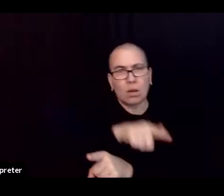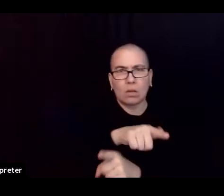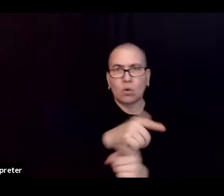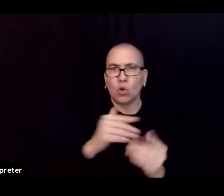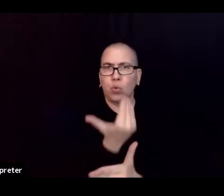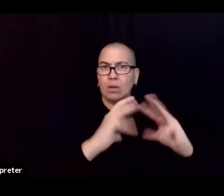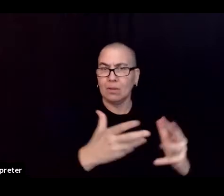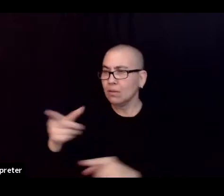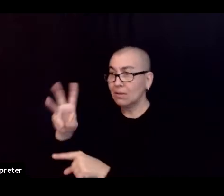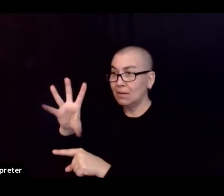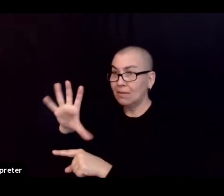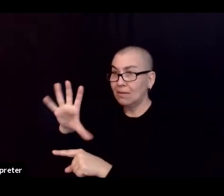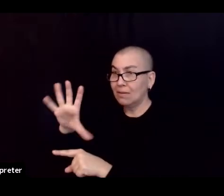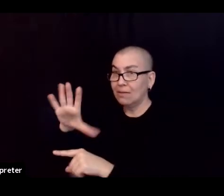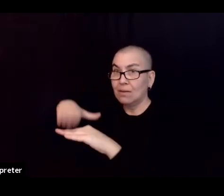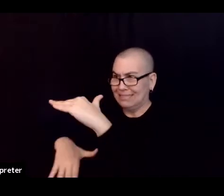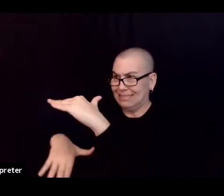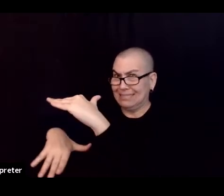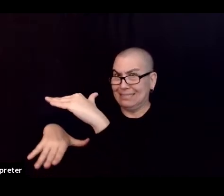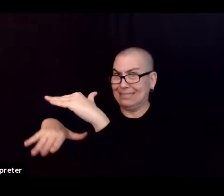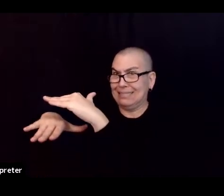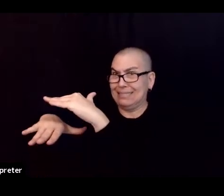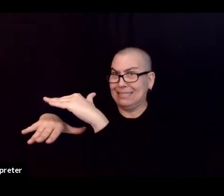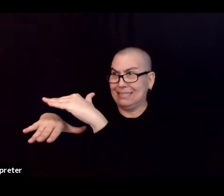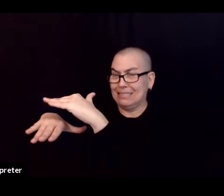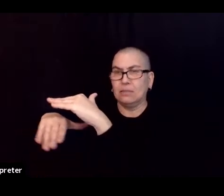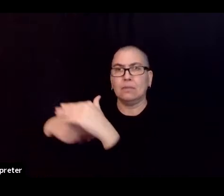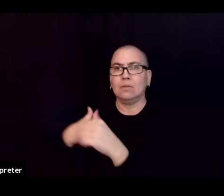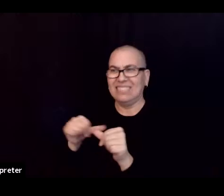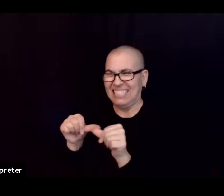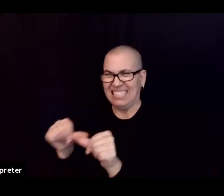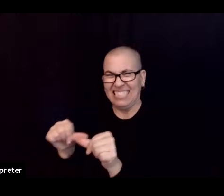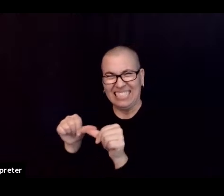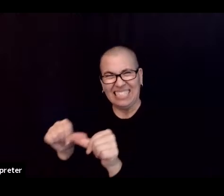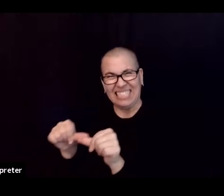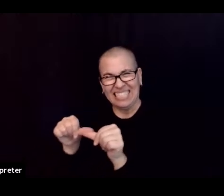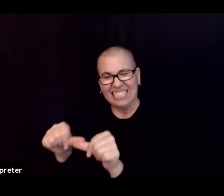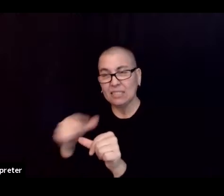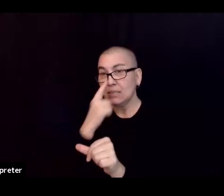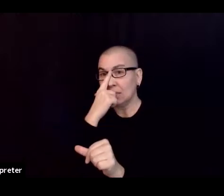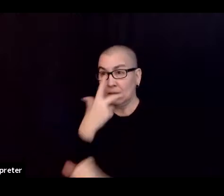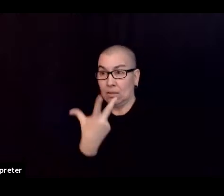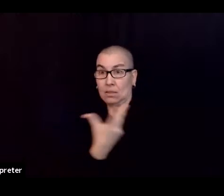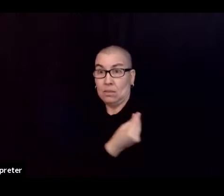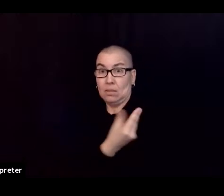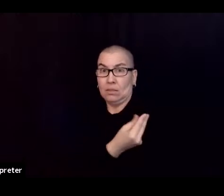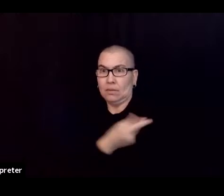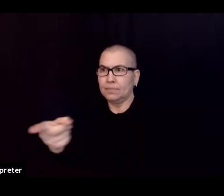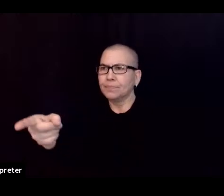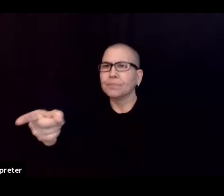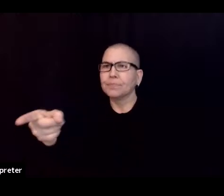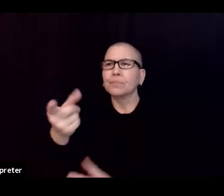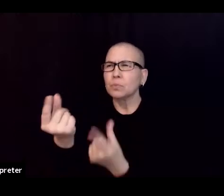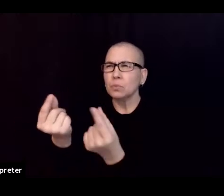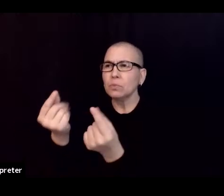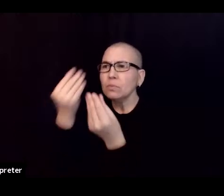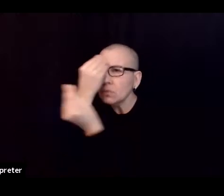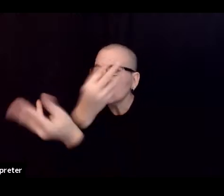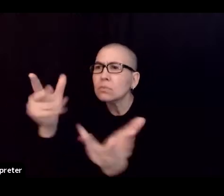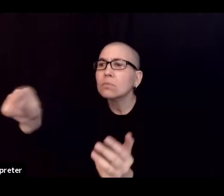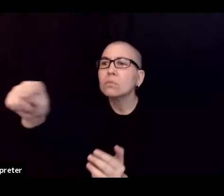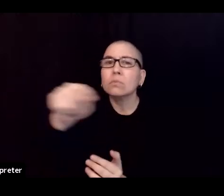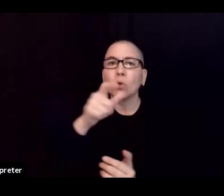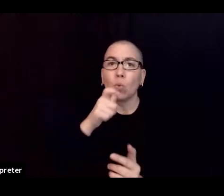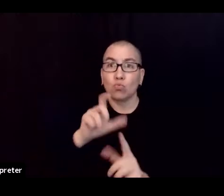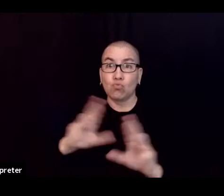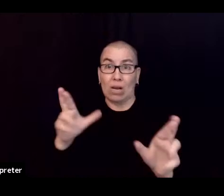our vaccination partners as we've been in dialogue with them to begin planning for the next phases to come more quickly. And